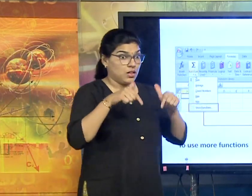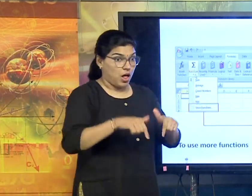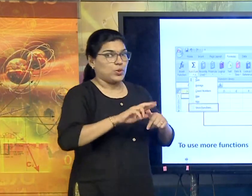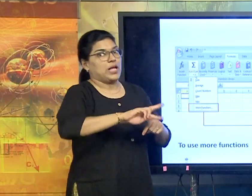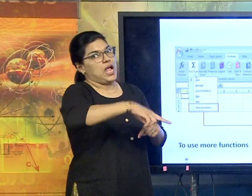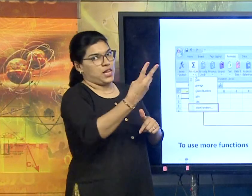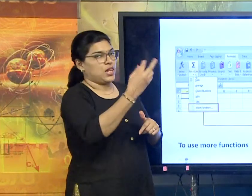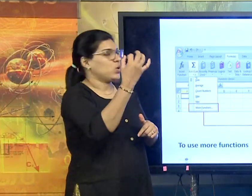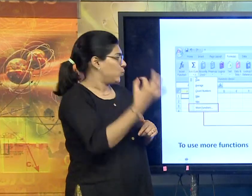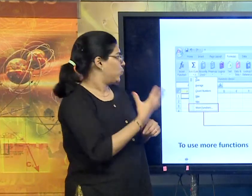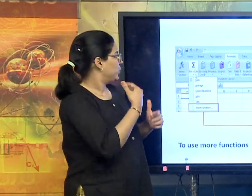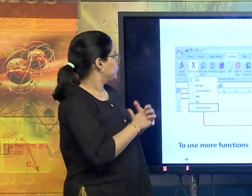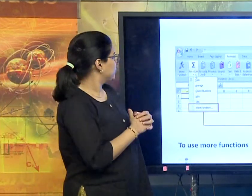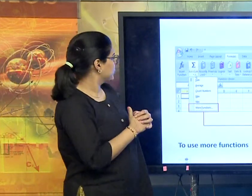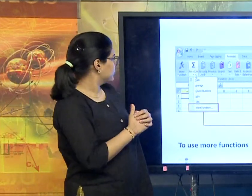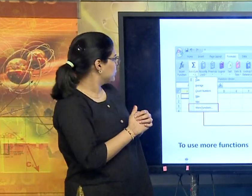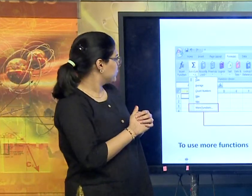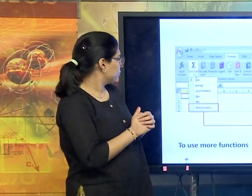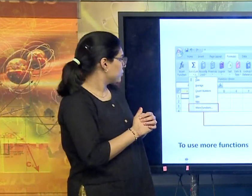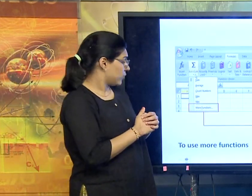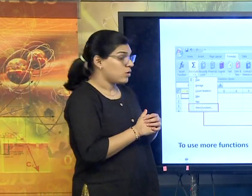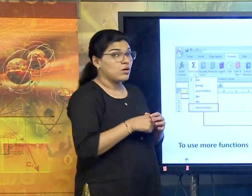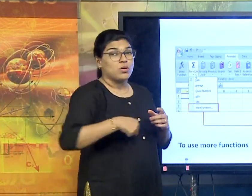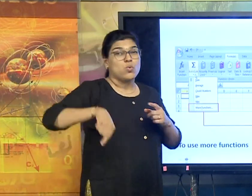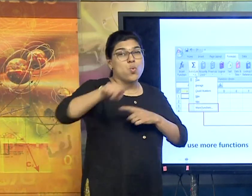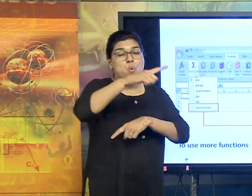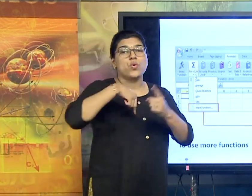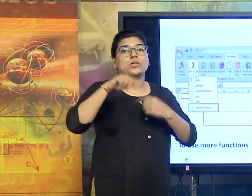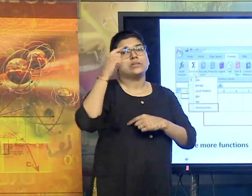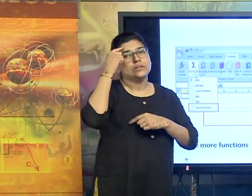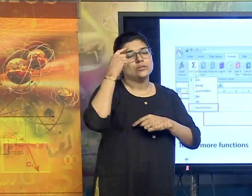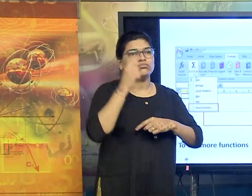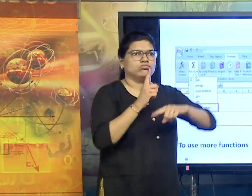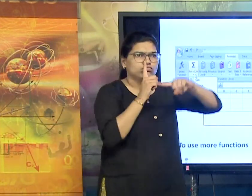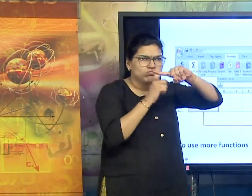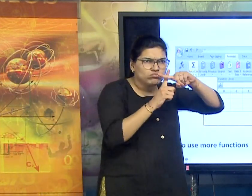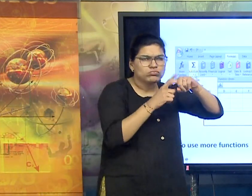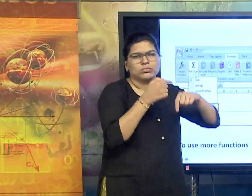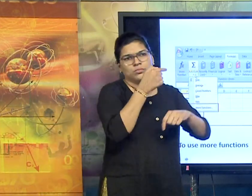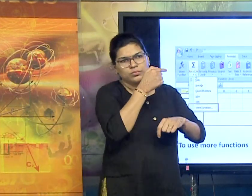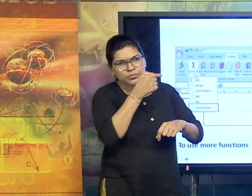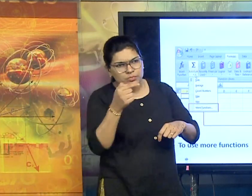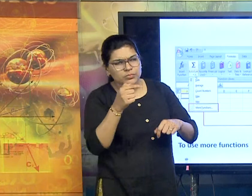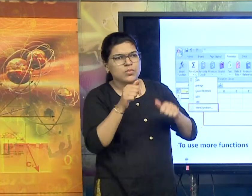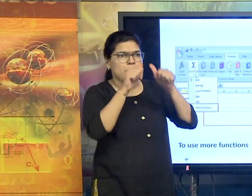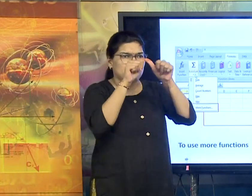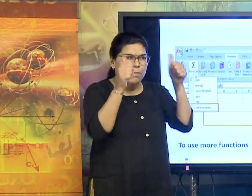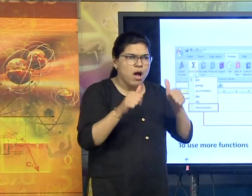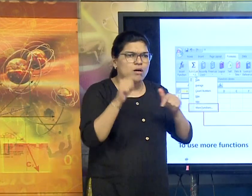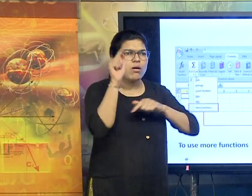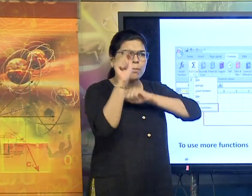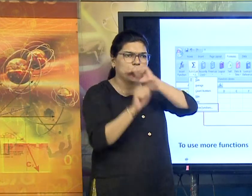So far we have understood some of the formulas. Now from here we will begin